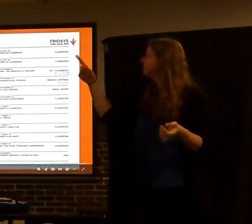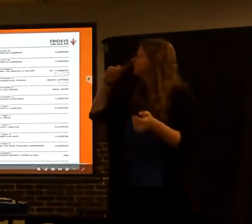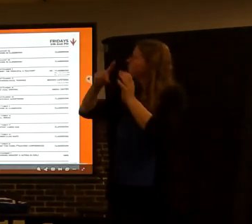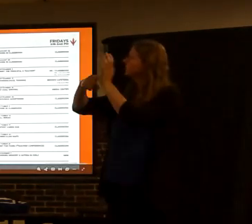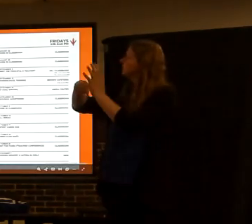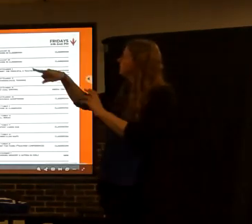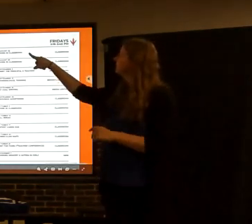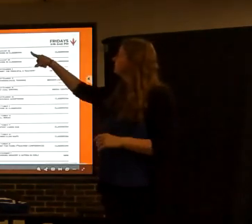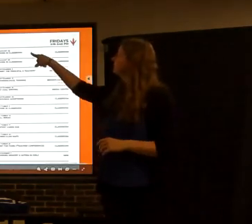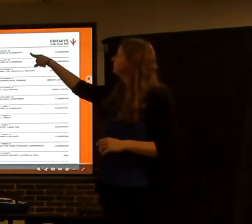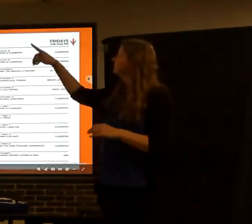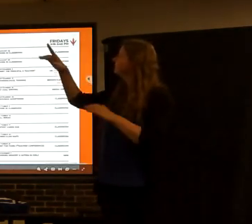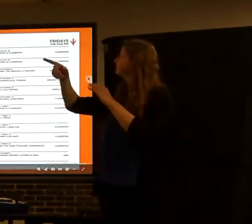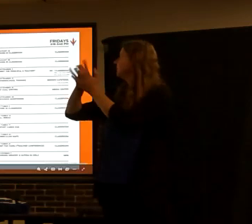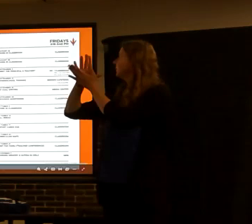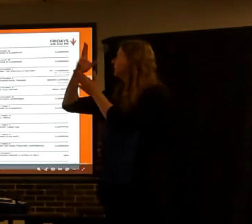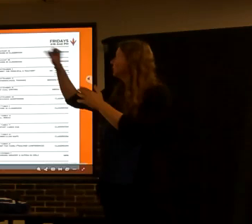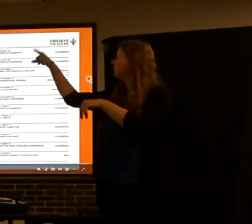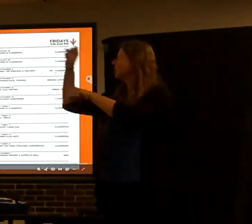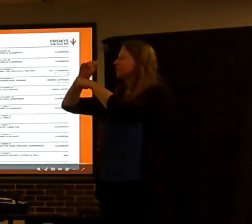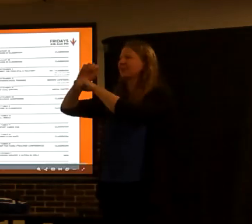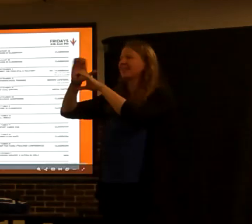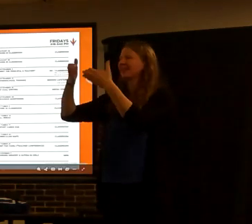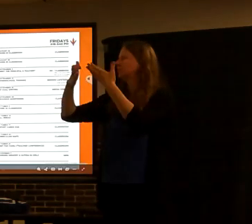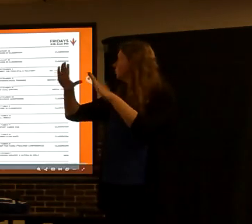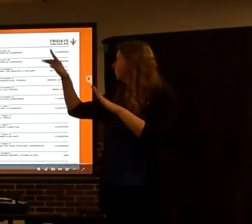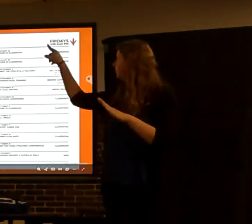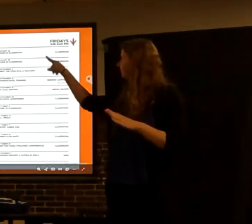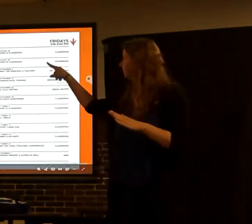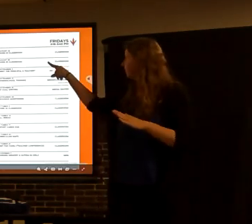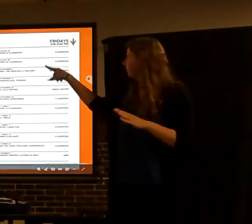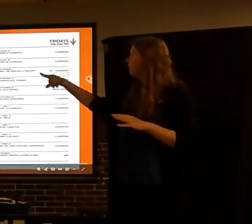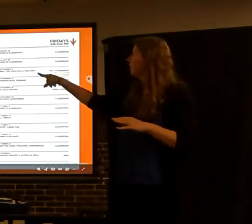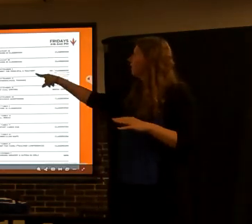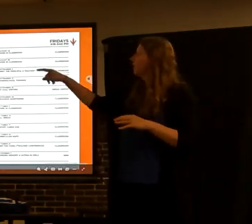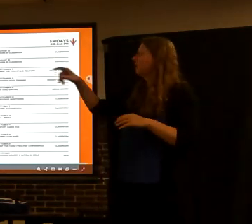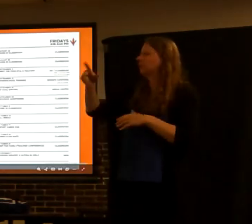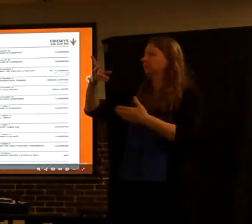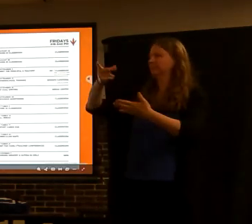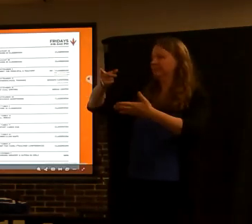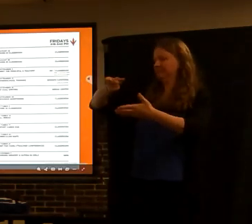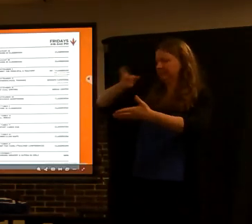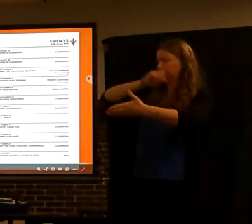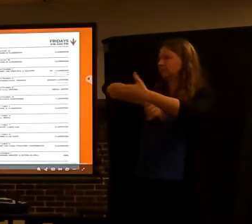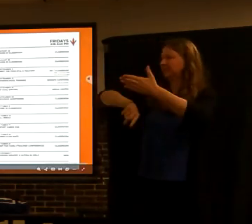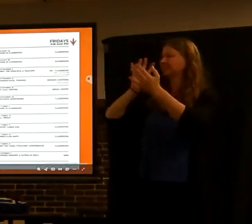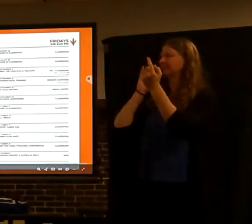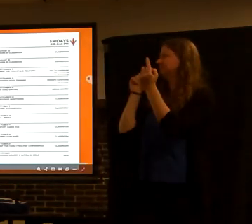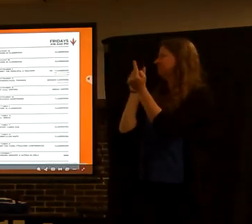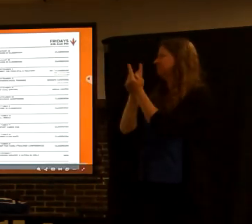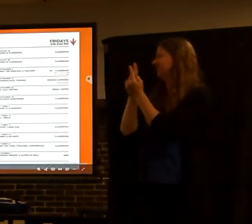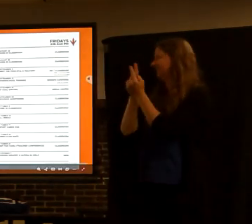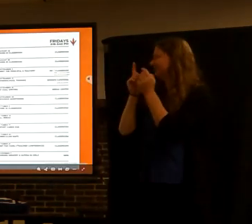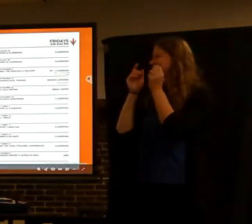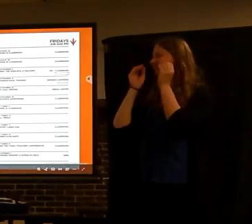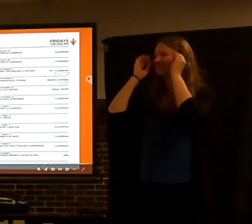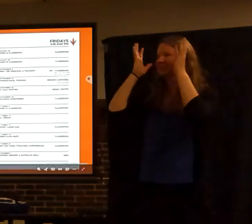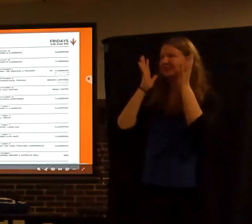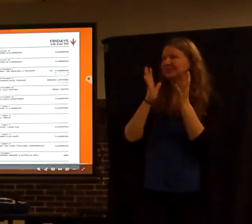So each of these times is considered a PLC, but not all of them are professional development opportunities. So we've got some that are working